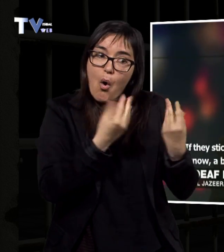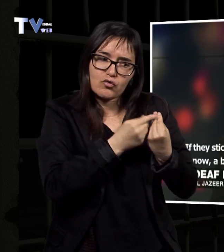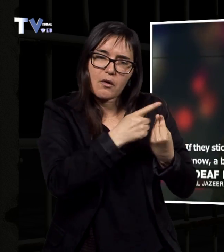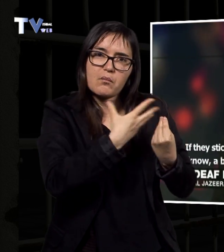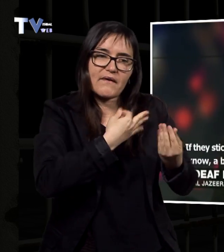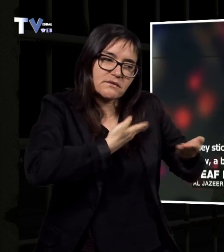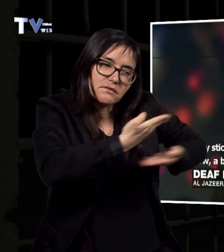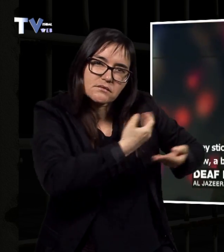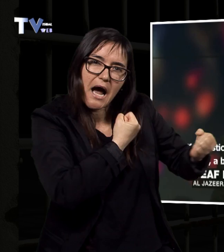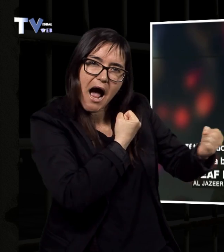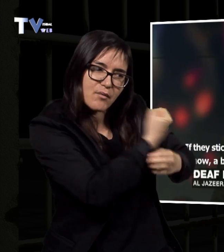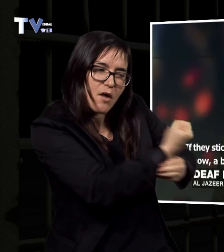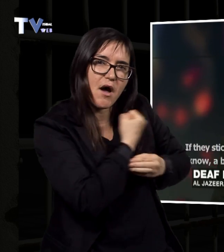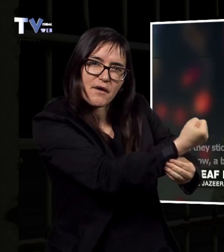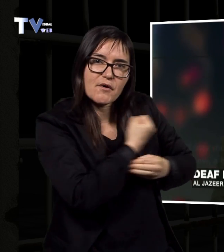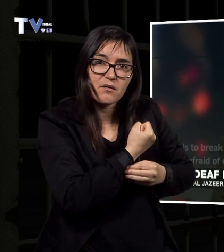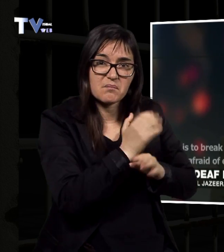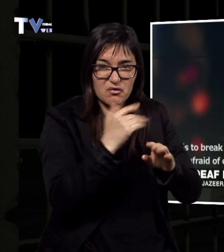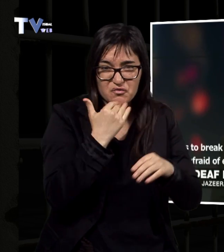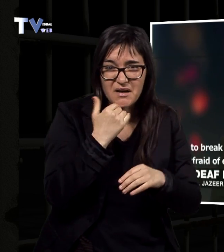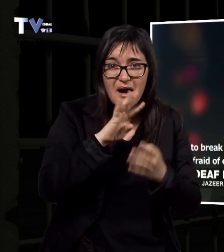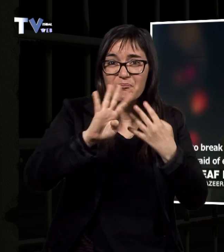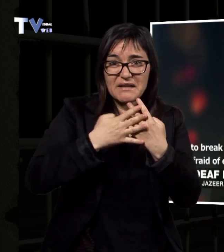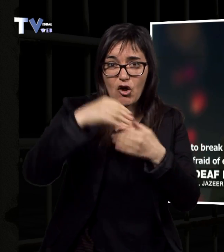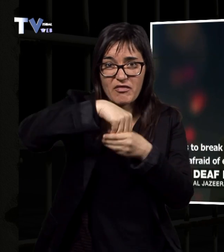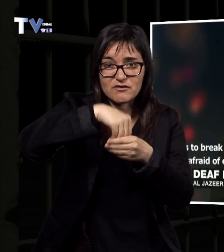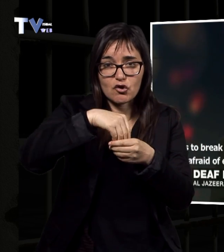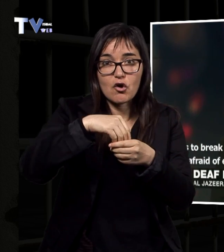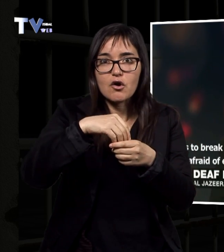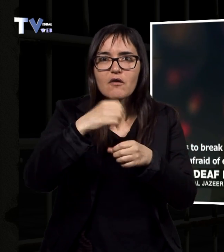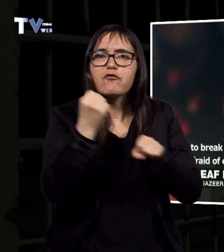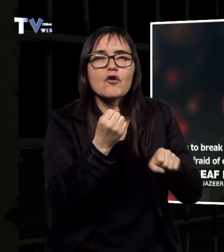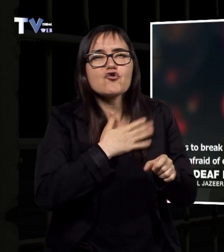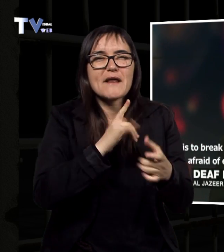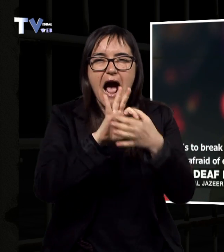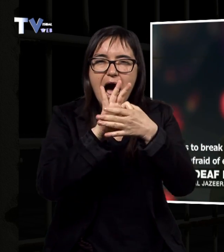a basic prison policy throughout the country is to break up any kind of